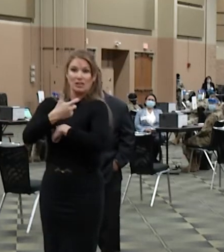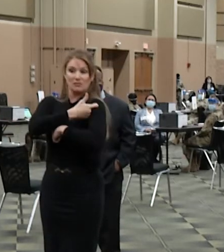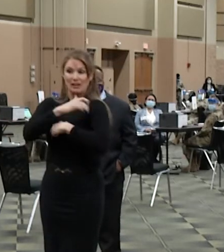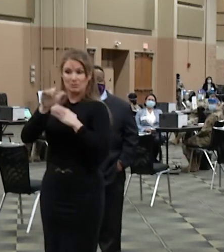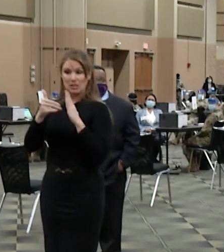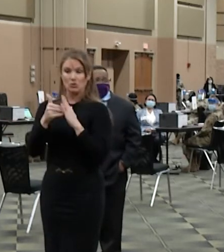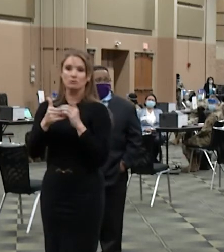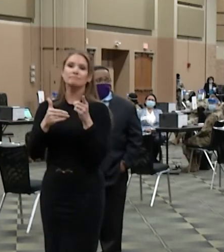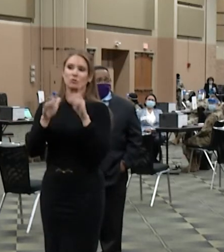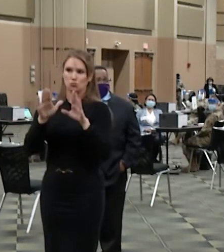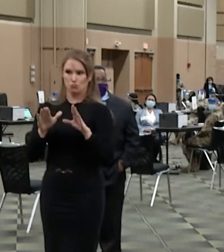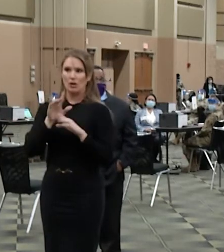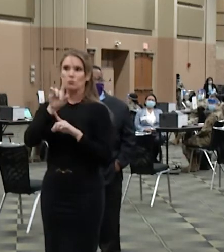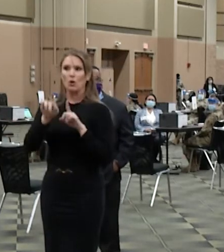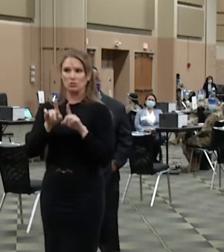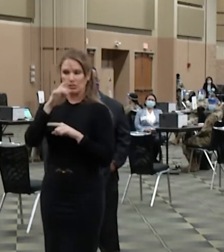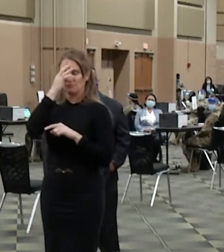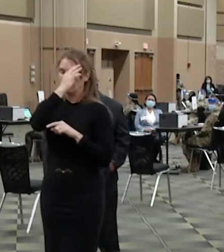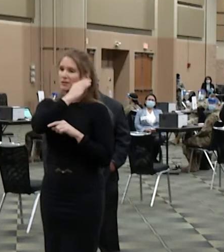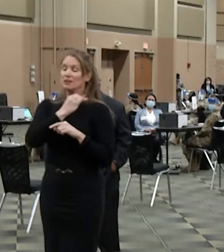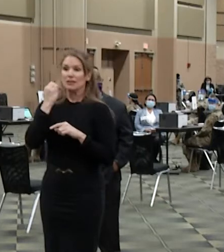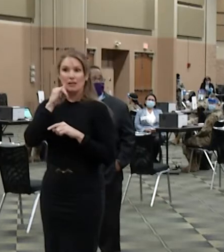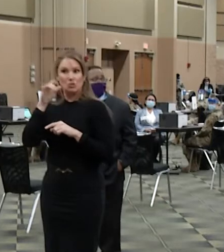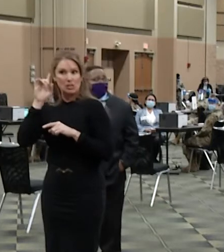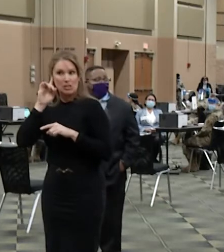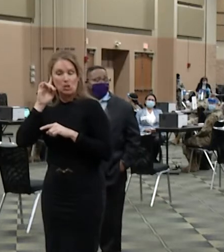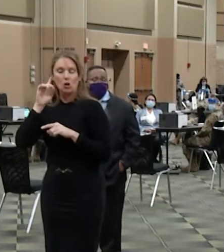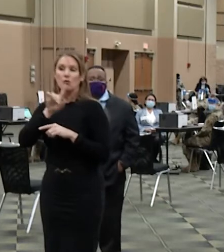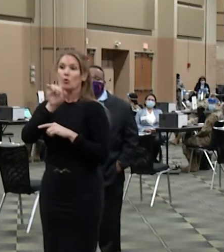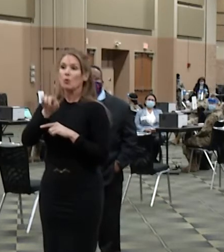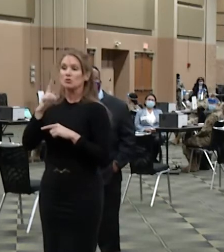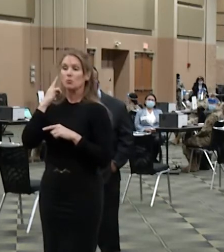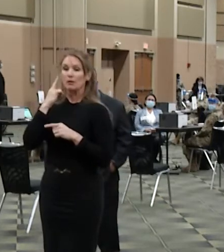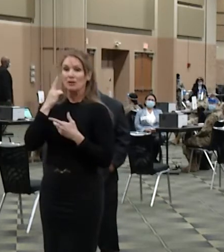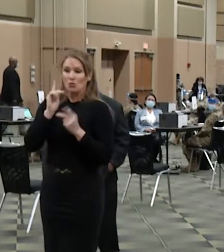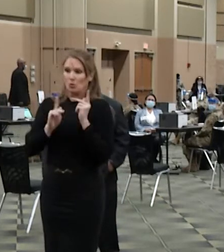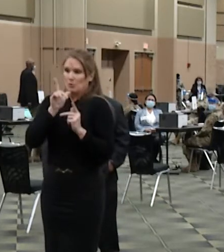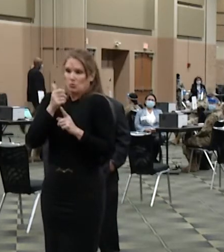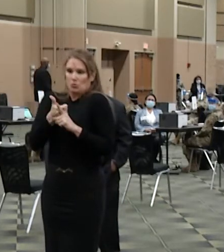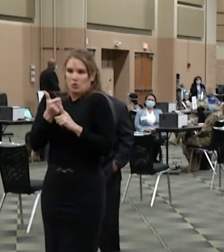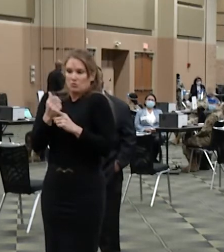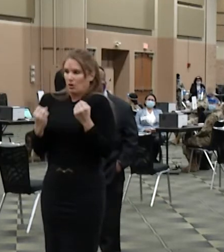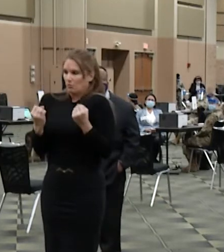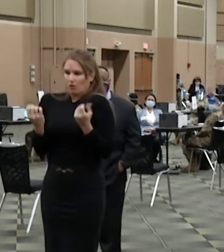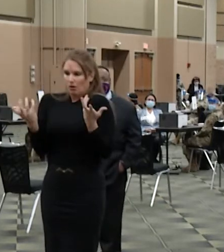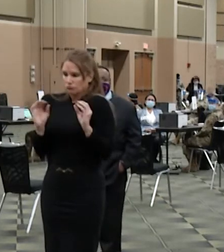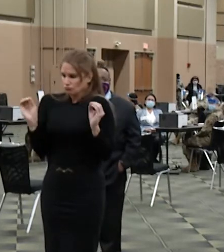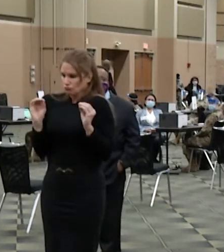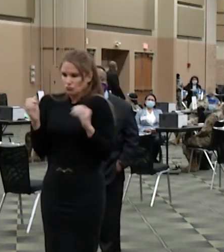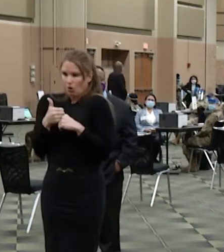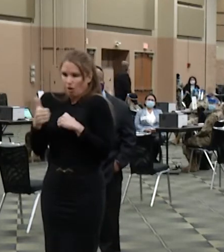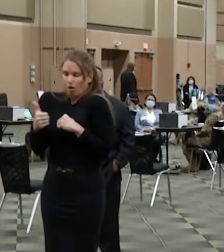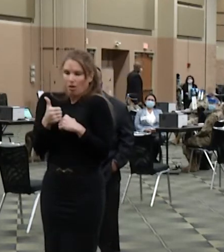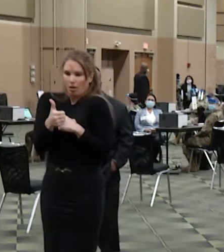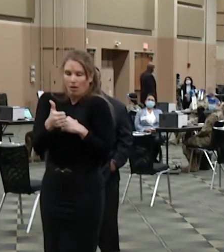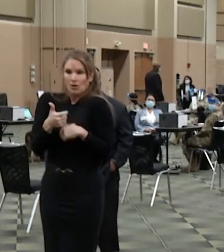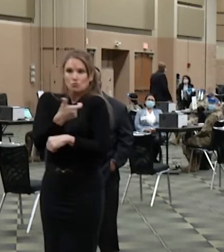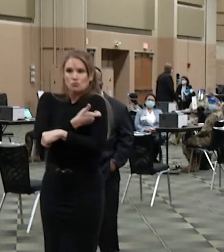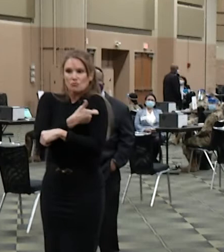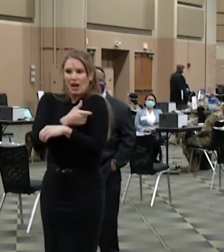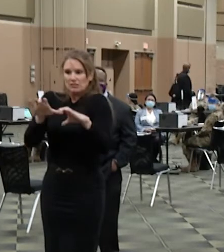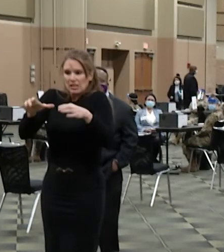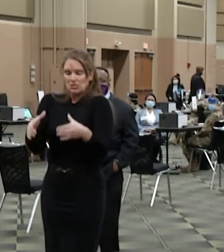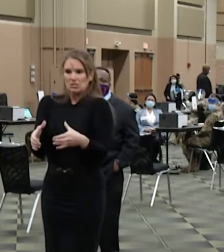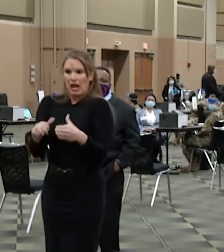So that's a great question. I think for anybody who didn't hear it, the question was for those who don't have transportation to one of these sites,